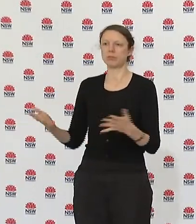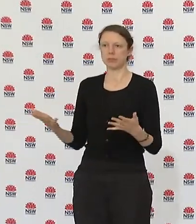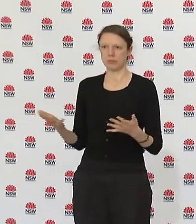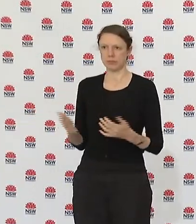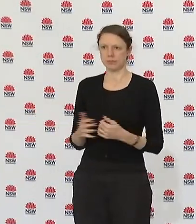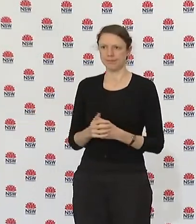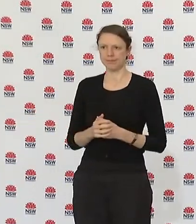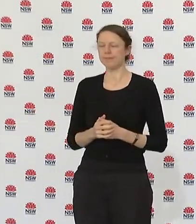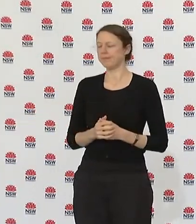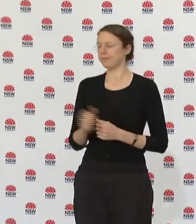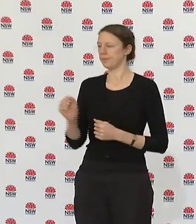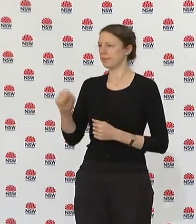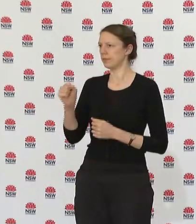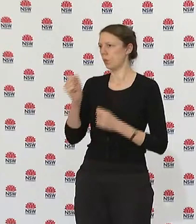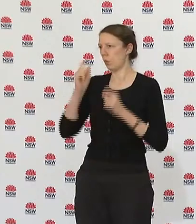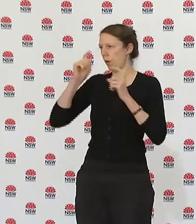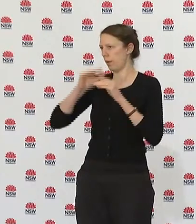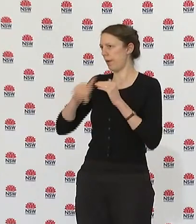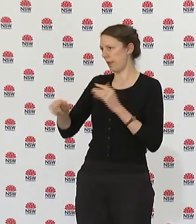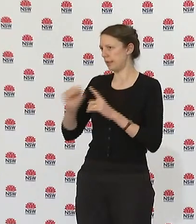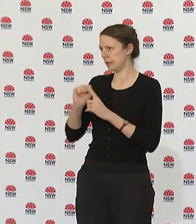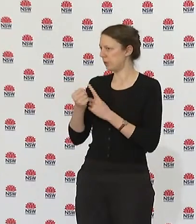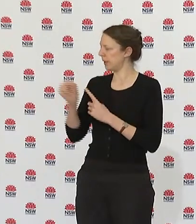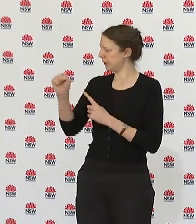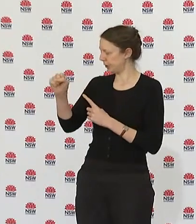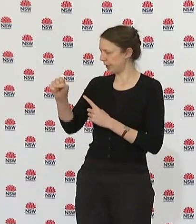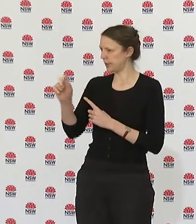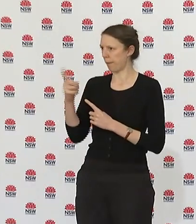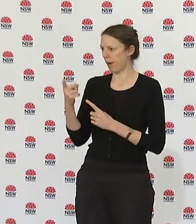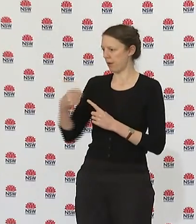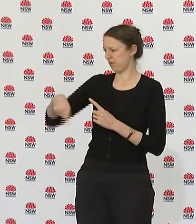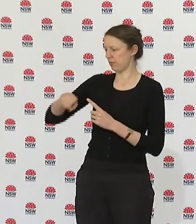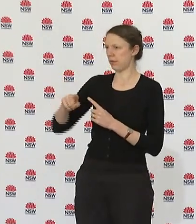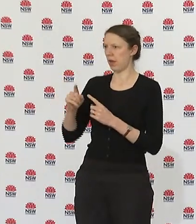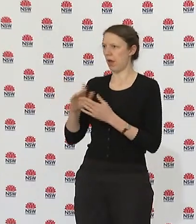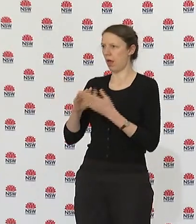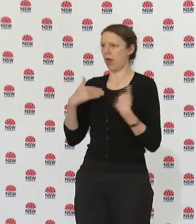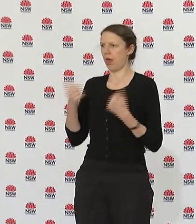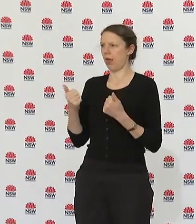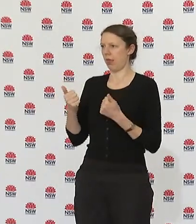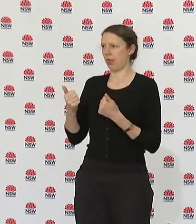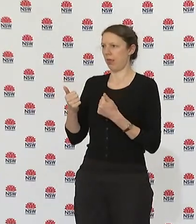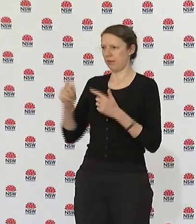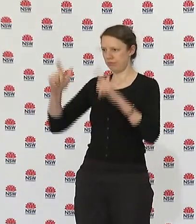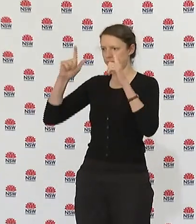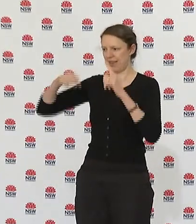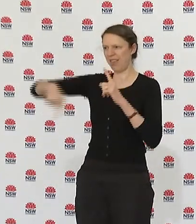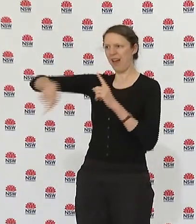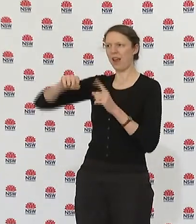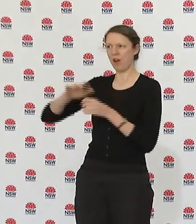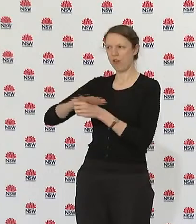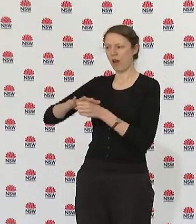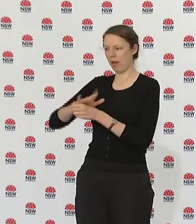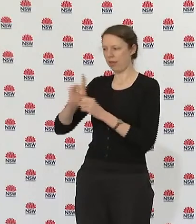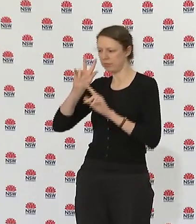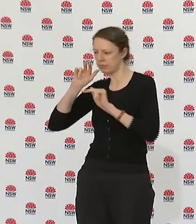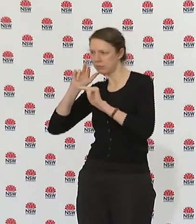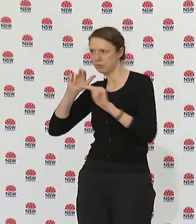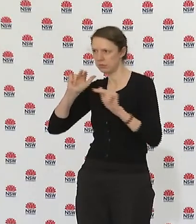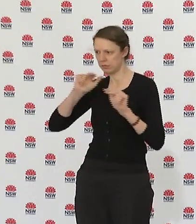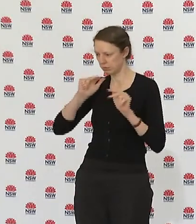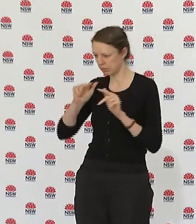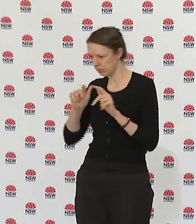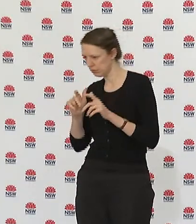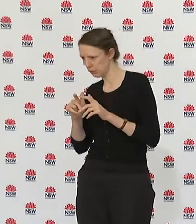look, it's a very concerning situation, but the local health district is onto it. They're working very closely with the staff and the patients to make sure